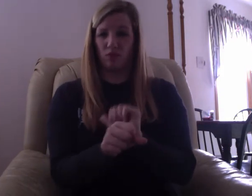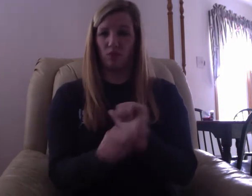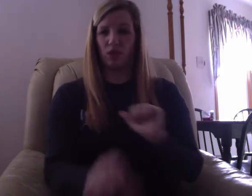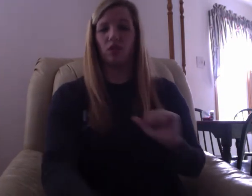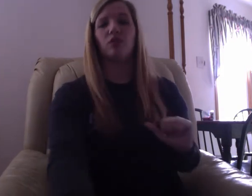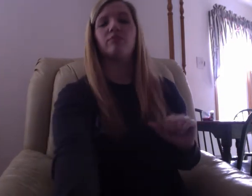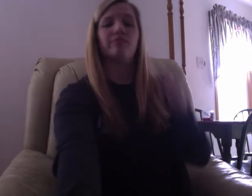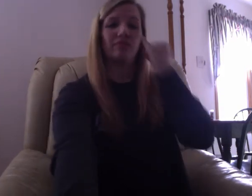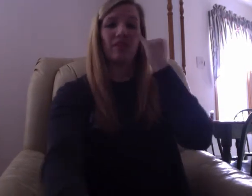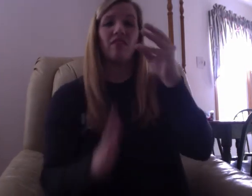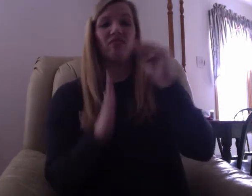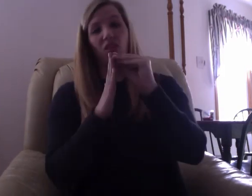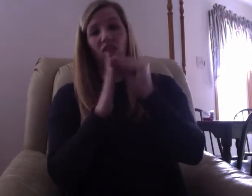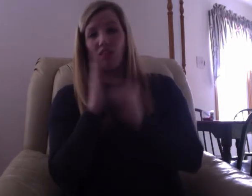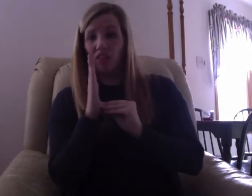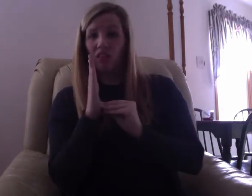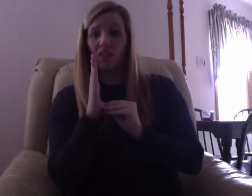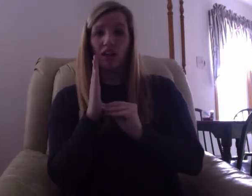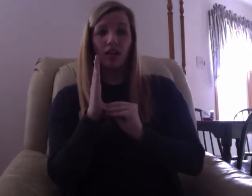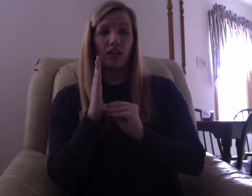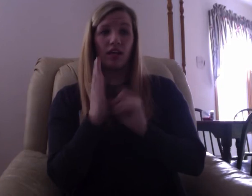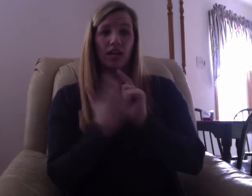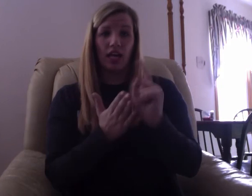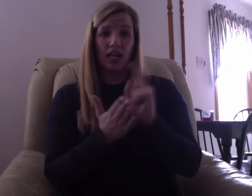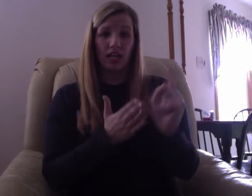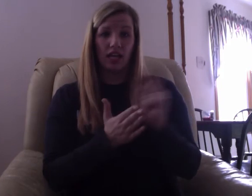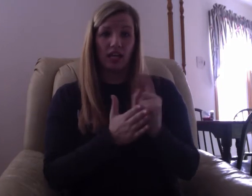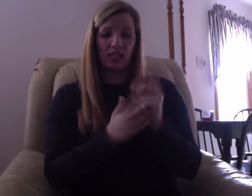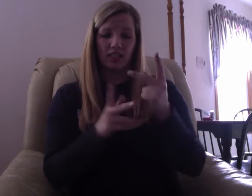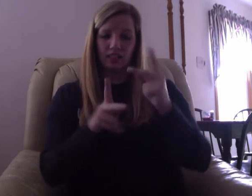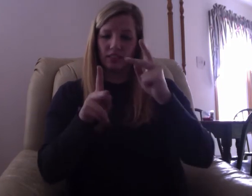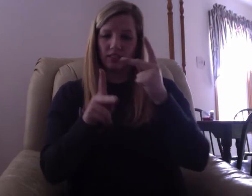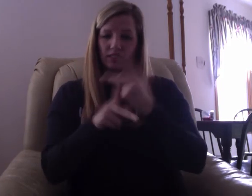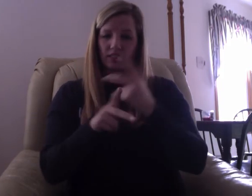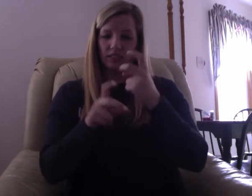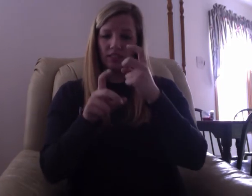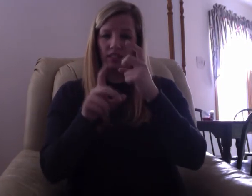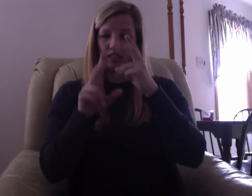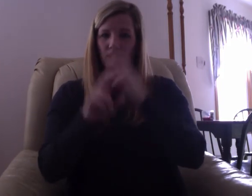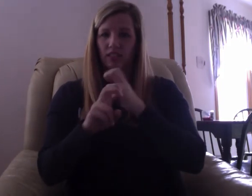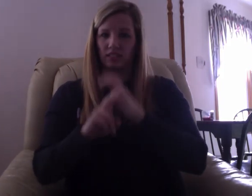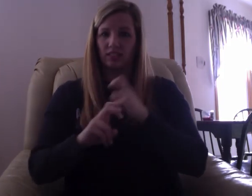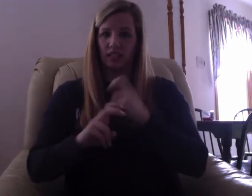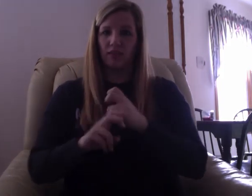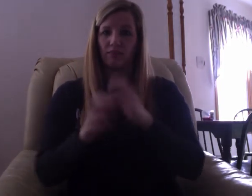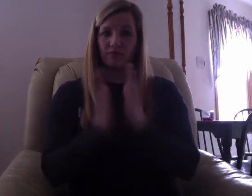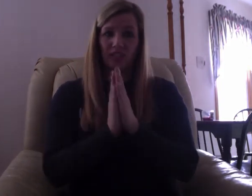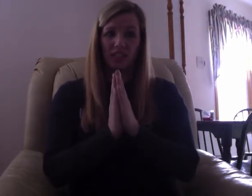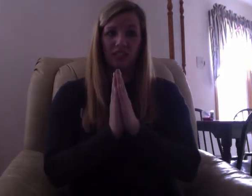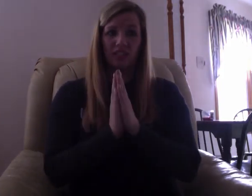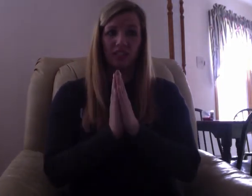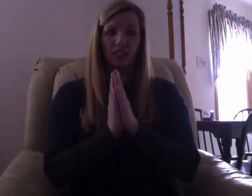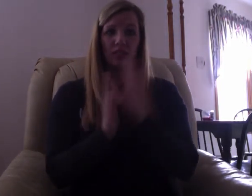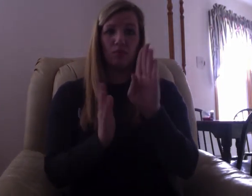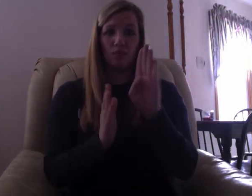go get my annual exam or whatever, a lot of times they keep asking me, what form of birth control do you use? It's like,